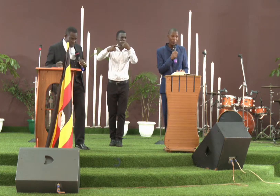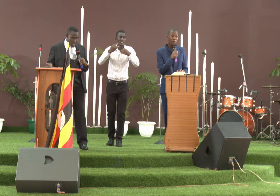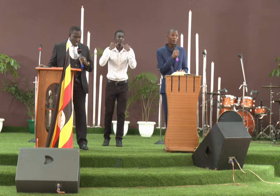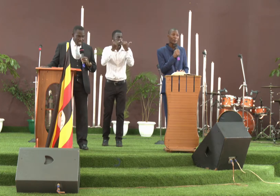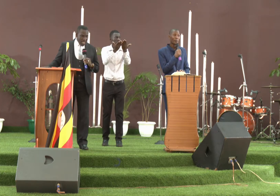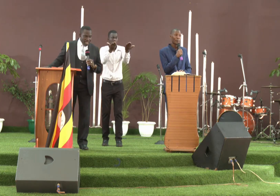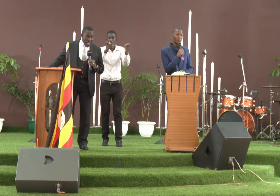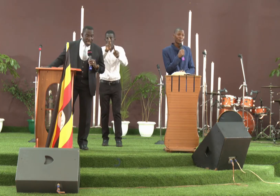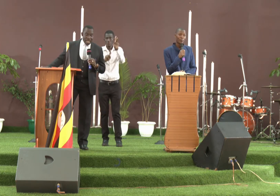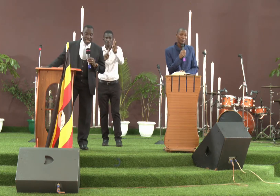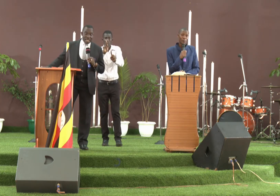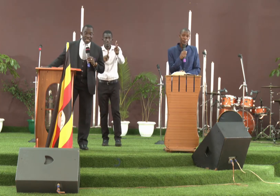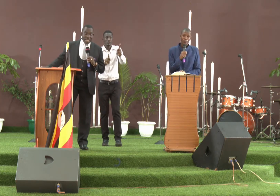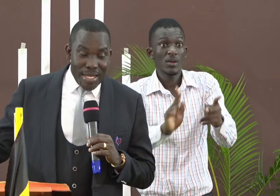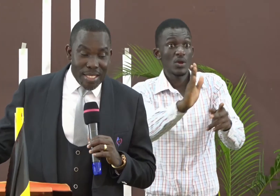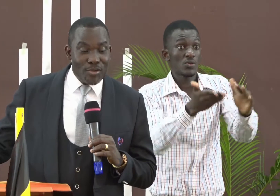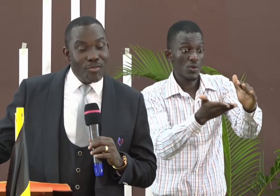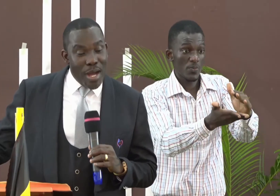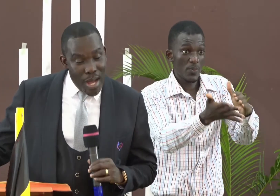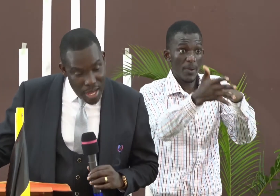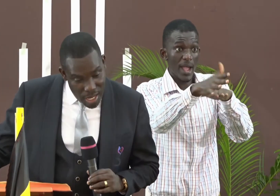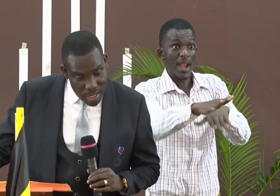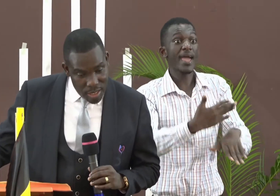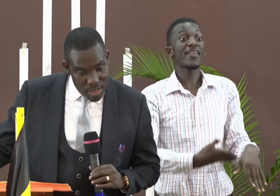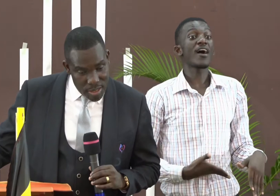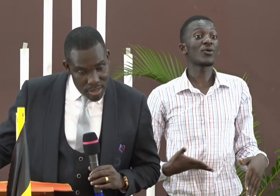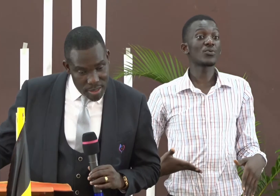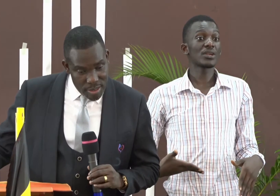tell people that your